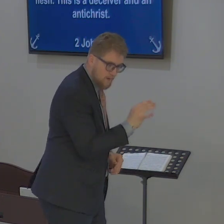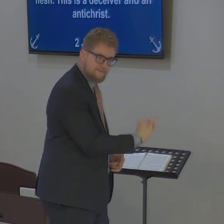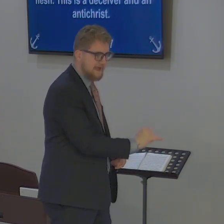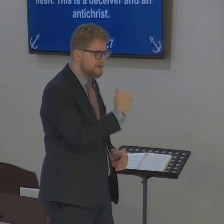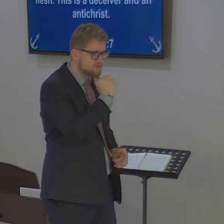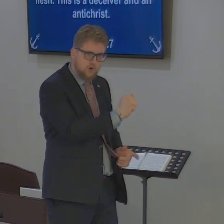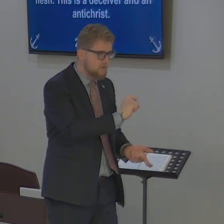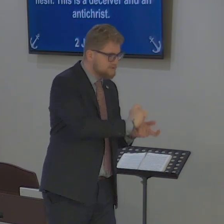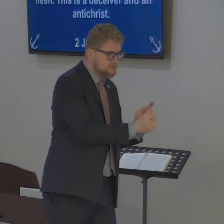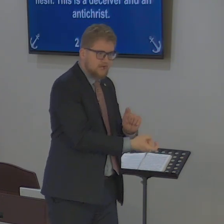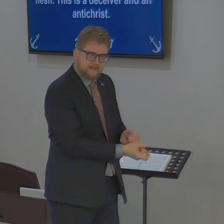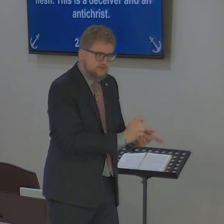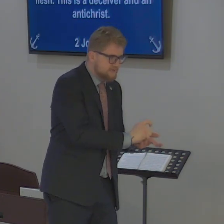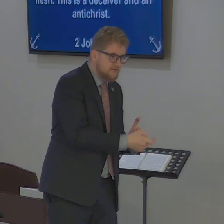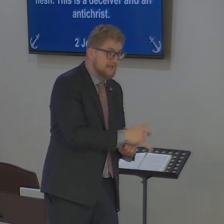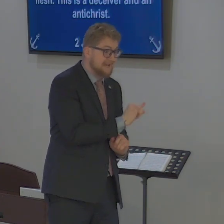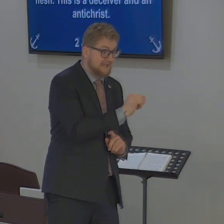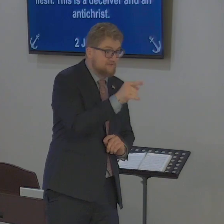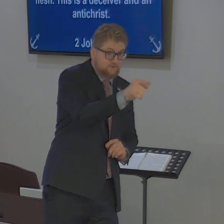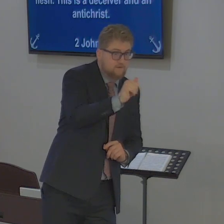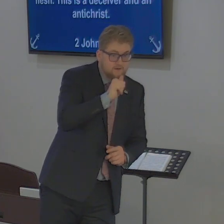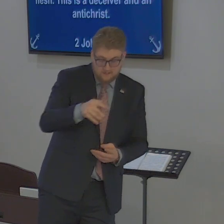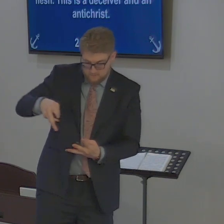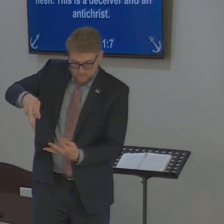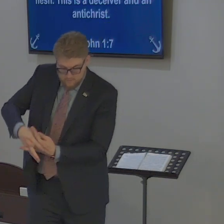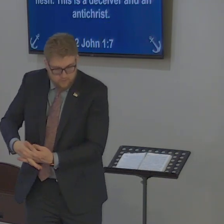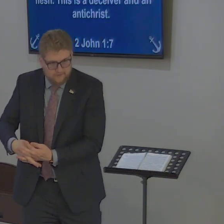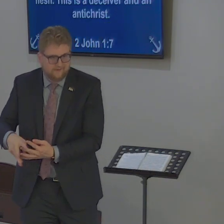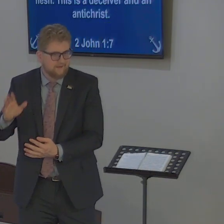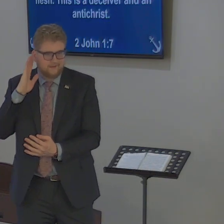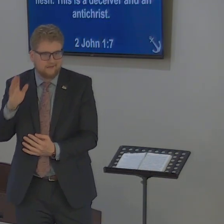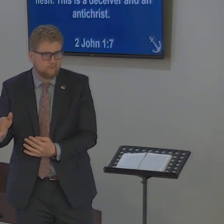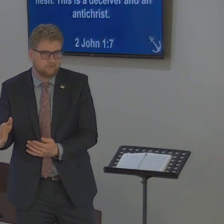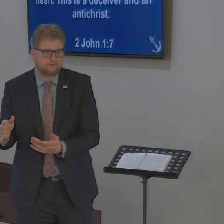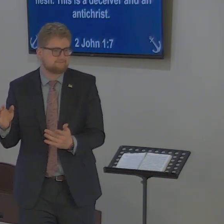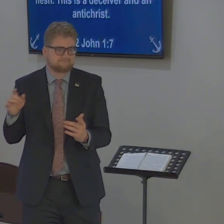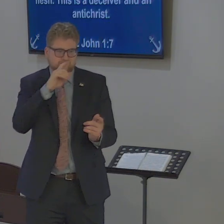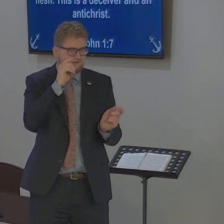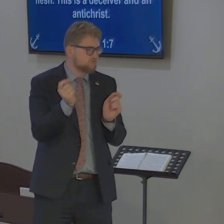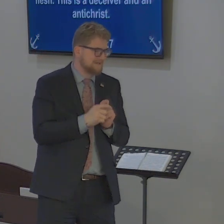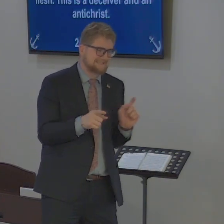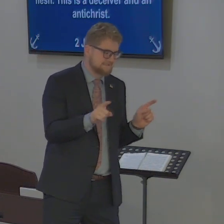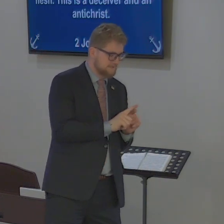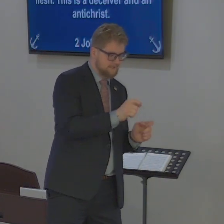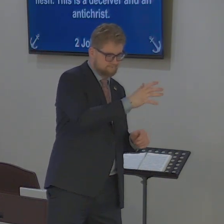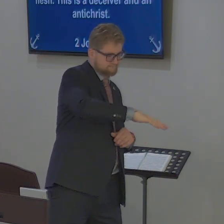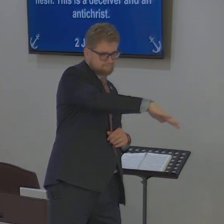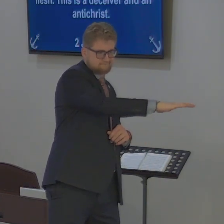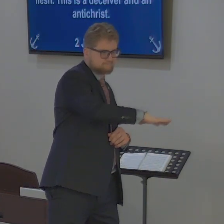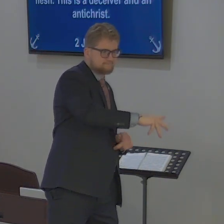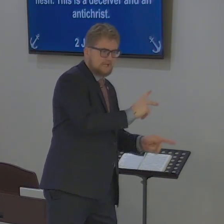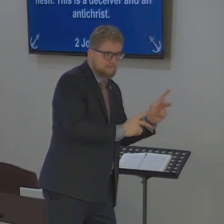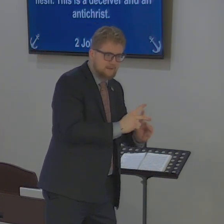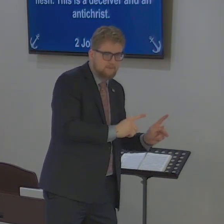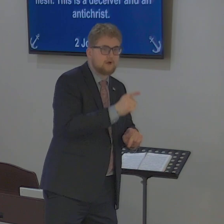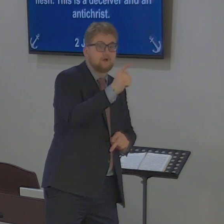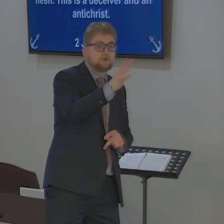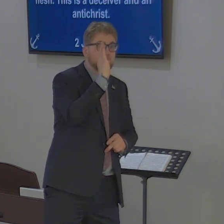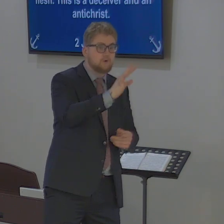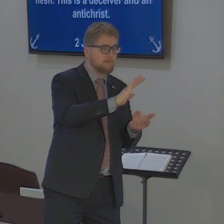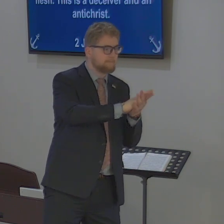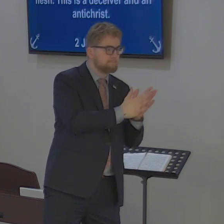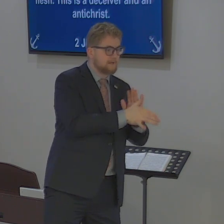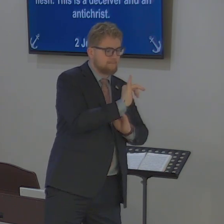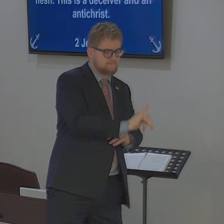changing. If you're not rooted yourself, I promise you, you're going to just be deceived just like the others are deceived, and you're going to become that individual that's